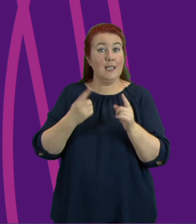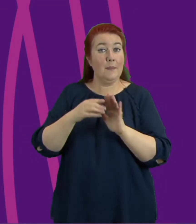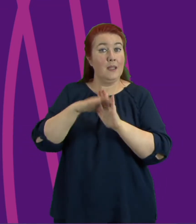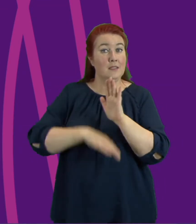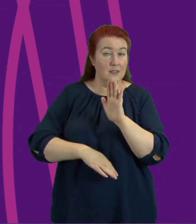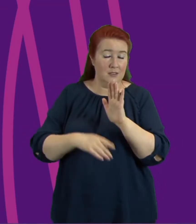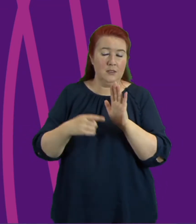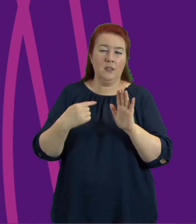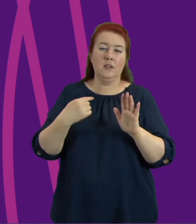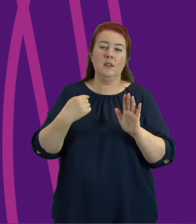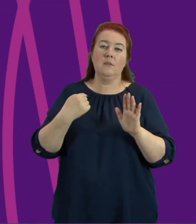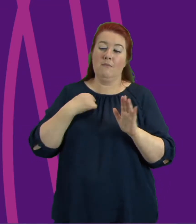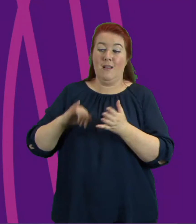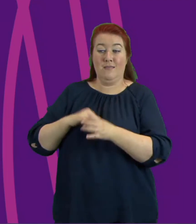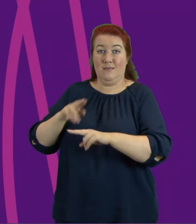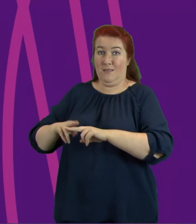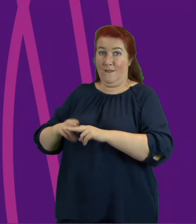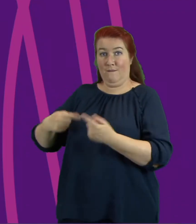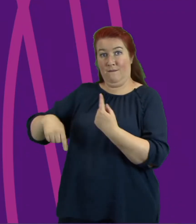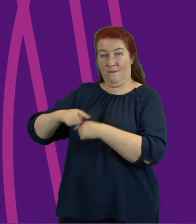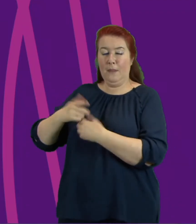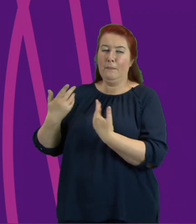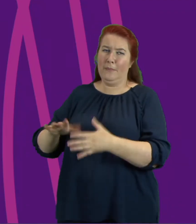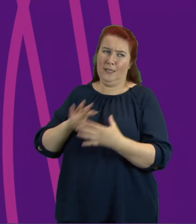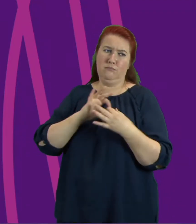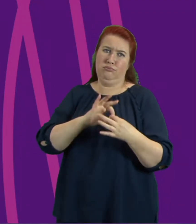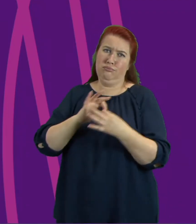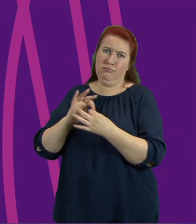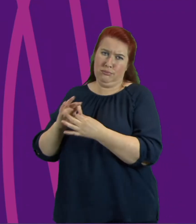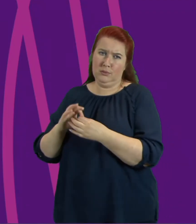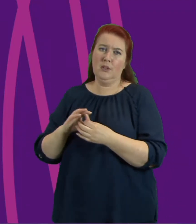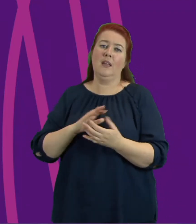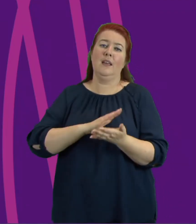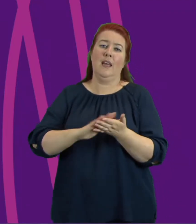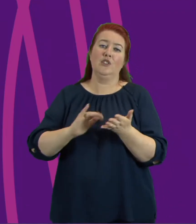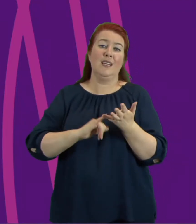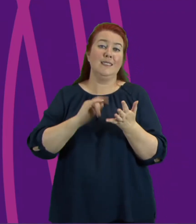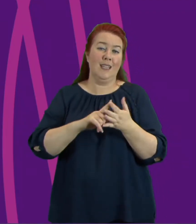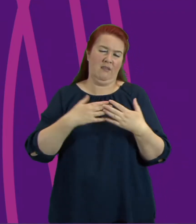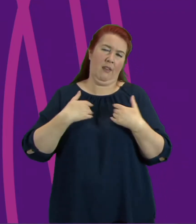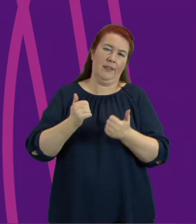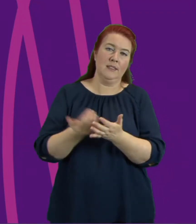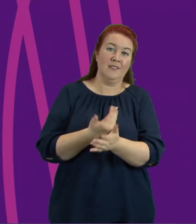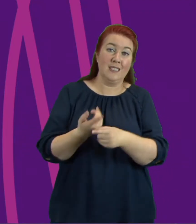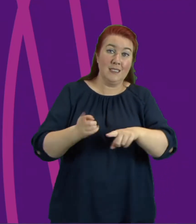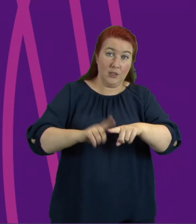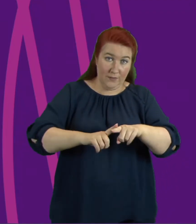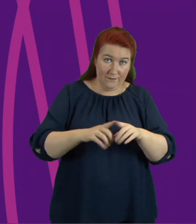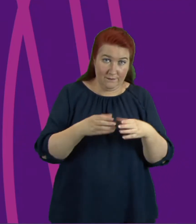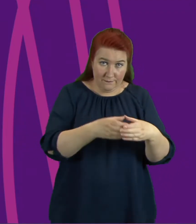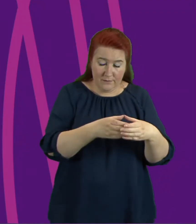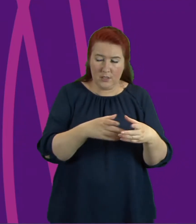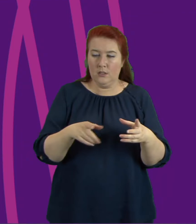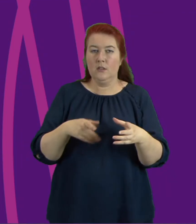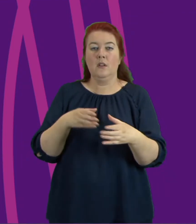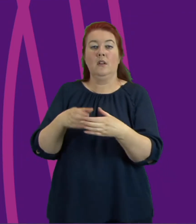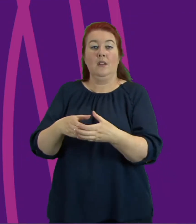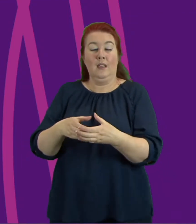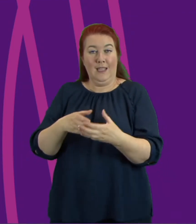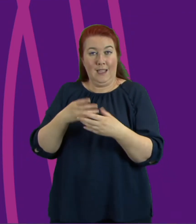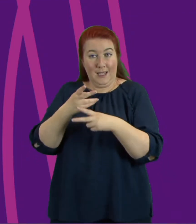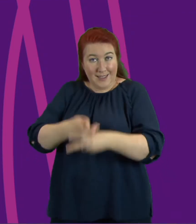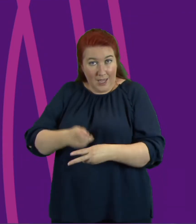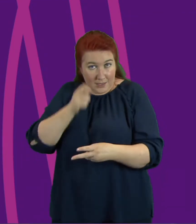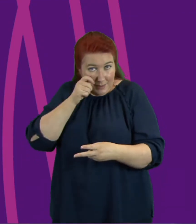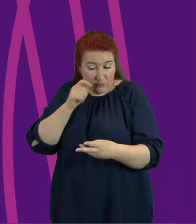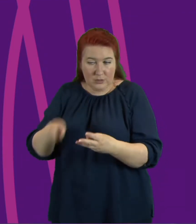my officials have been engaging very closely with Health and Safety Executive, with the Care Inspectorate, with the